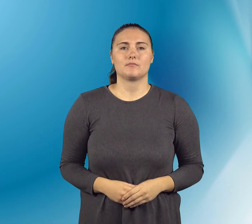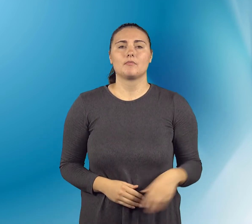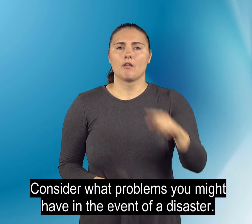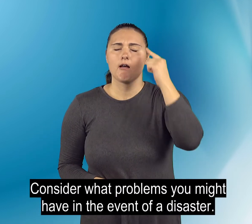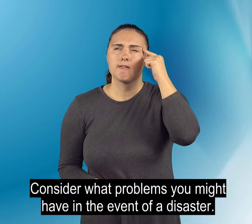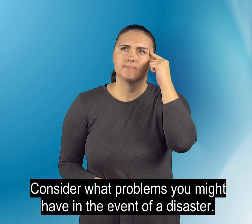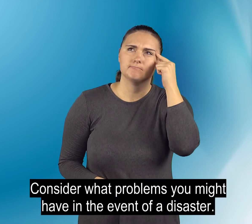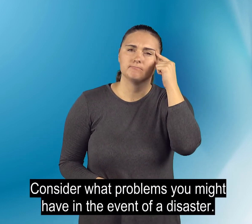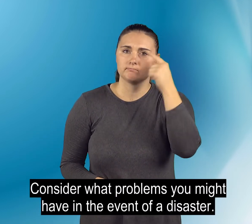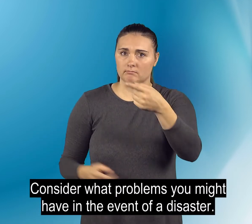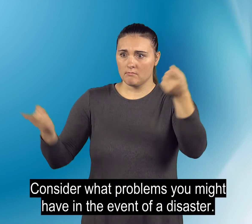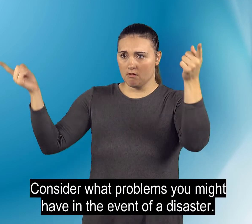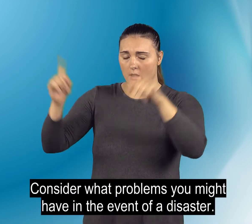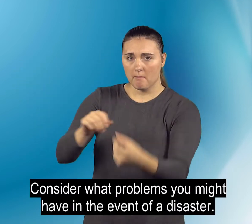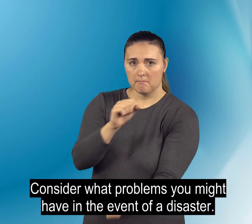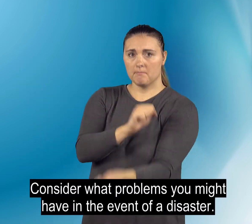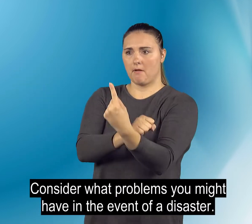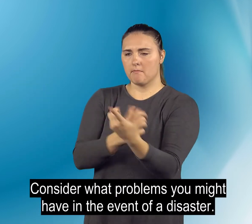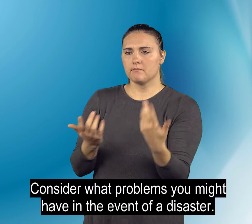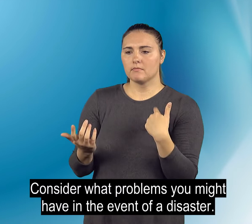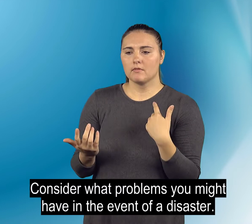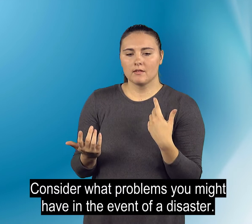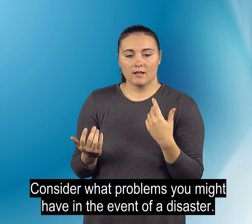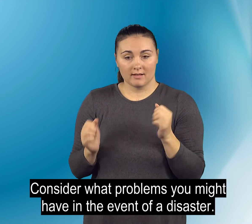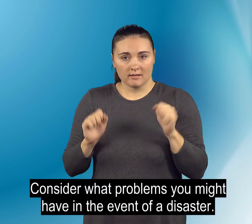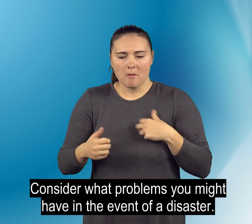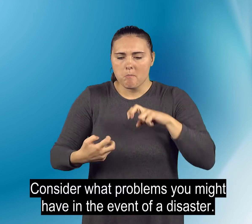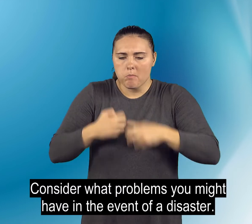Consider what problems you might have in the event of a disaster.